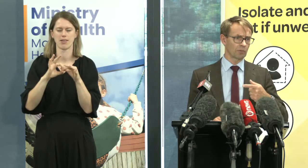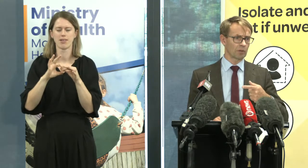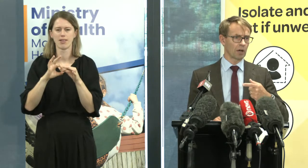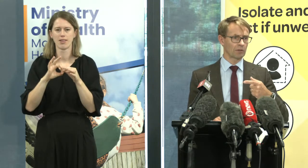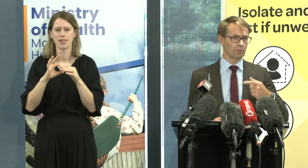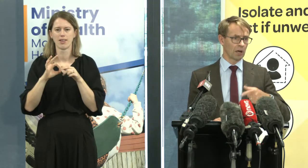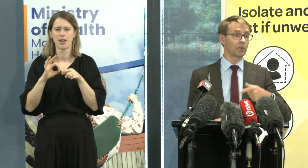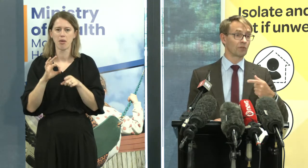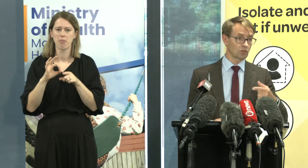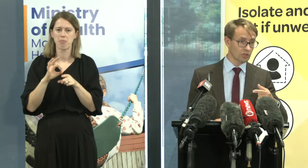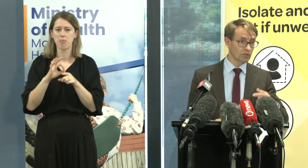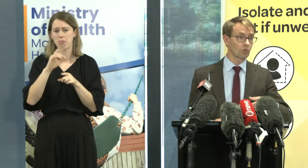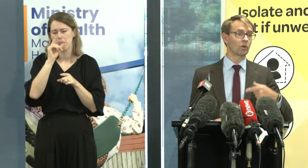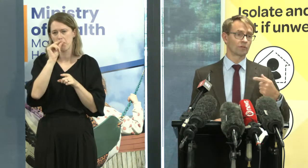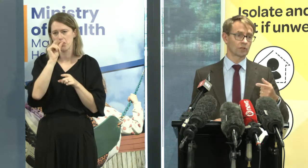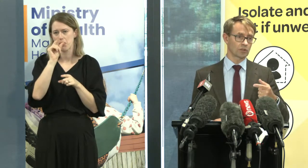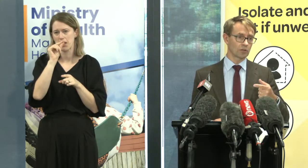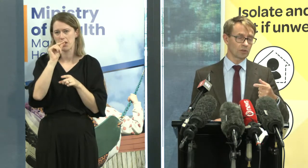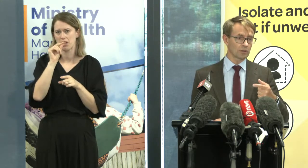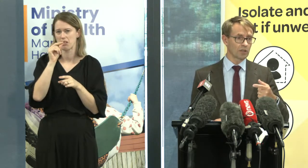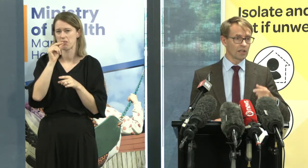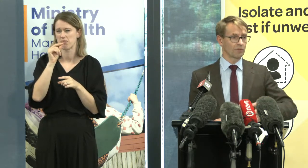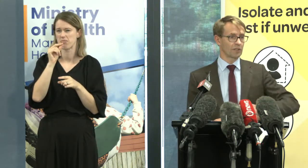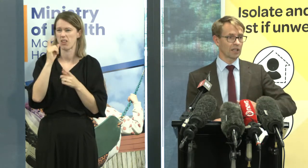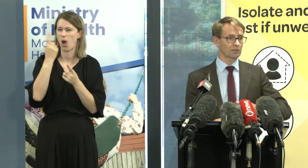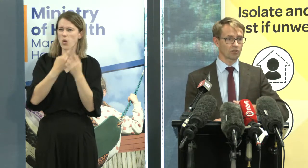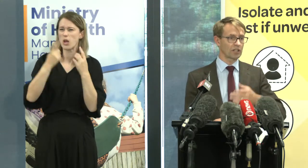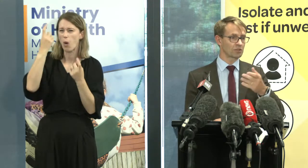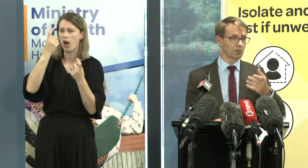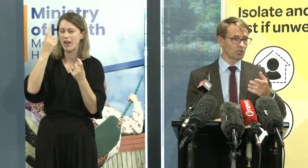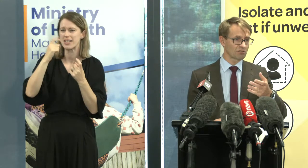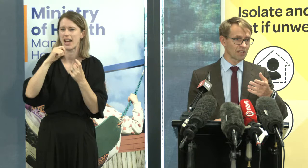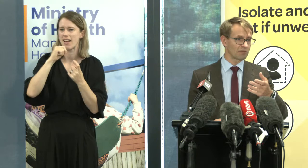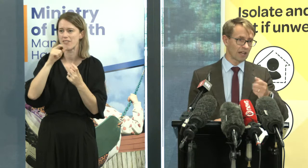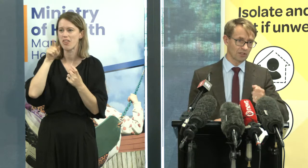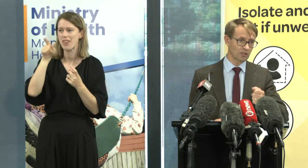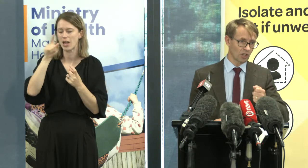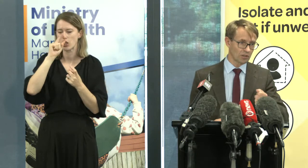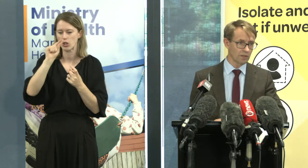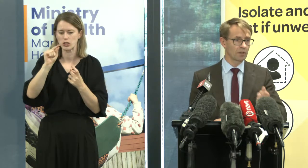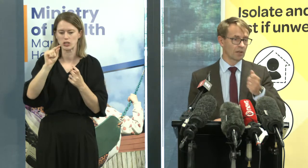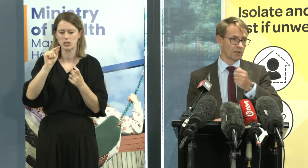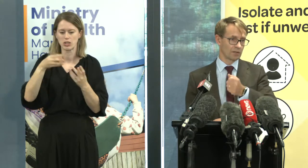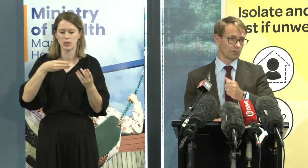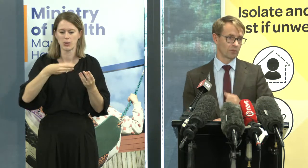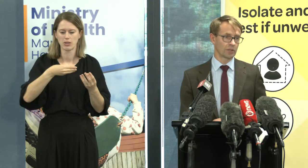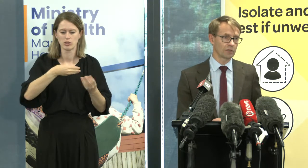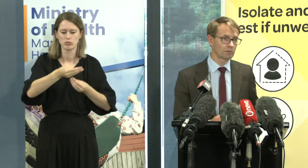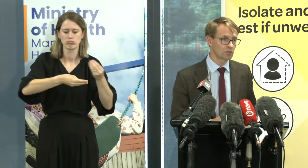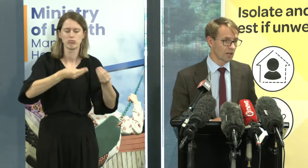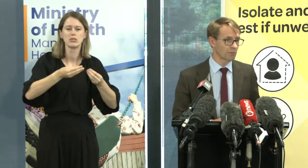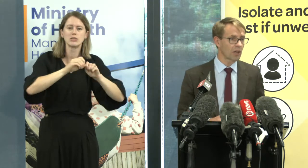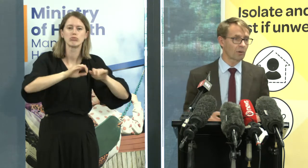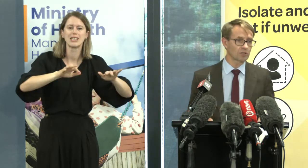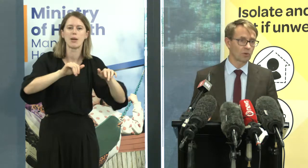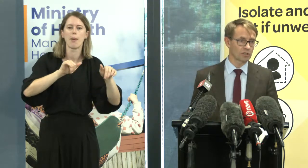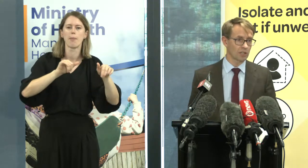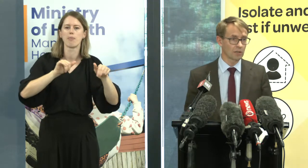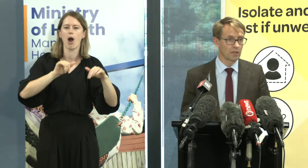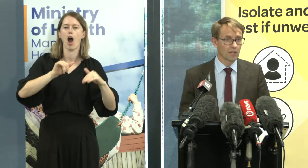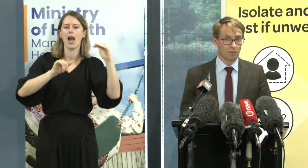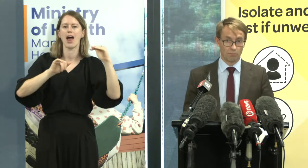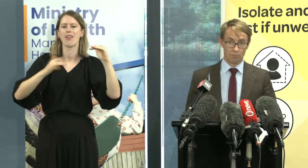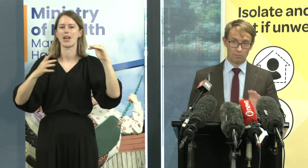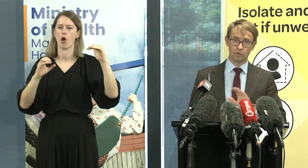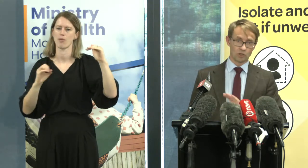a variant that might be of interest or of concern if it had a transmission advantage over the strain we know is